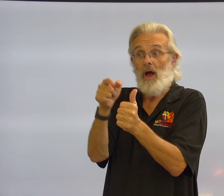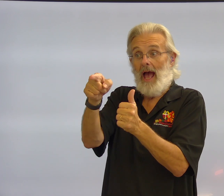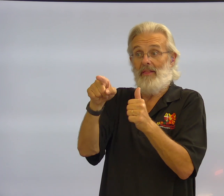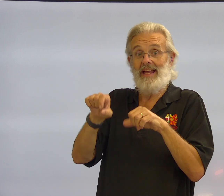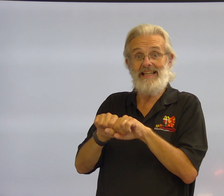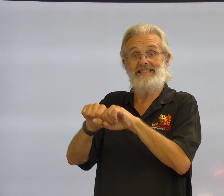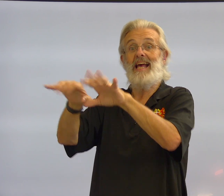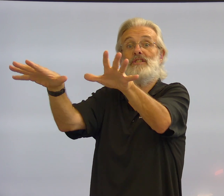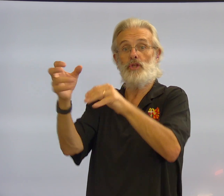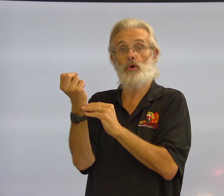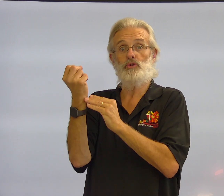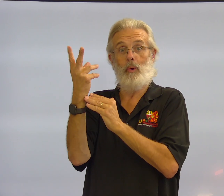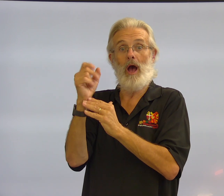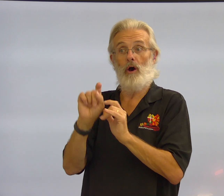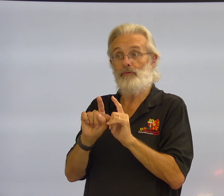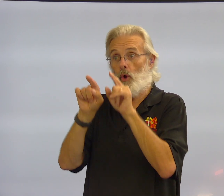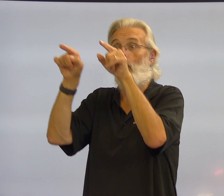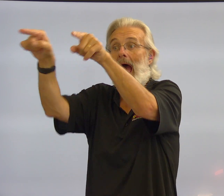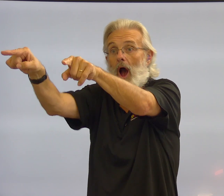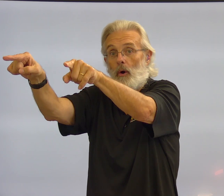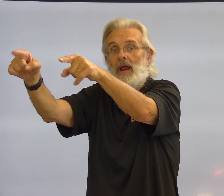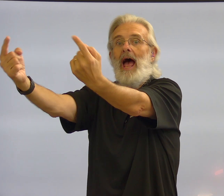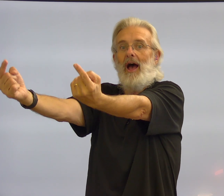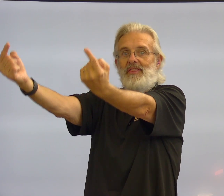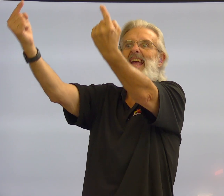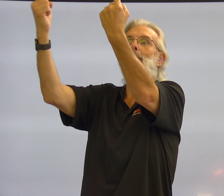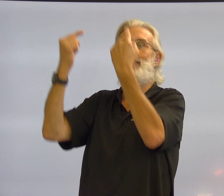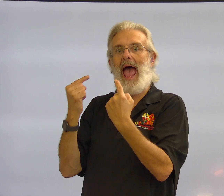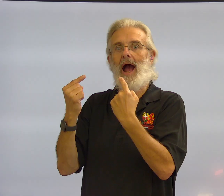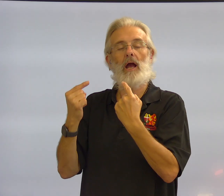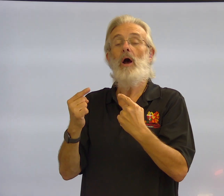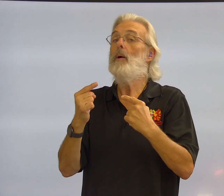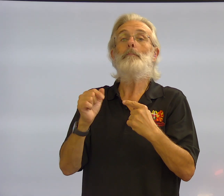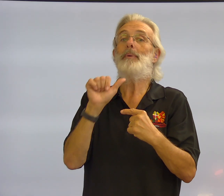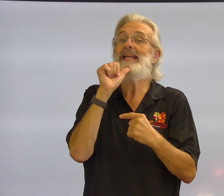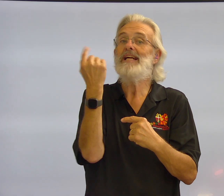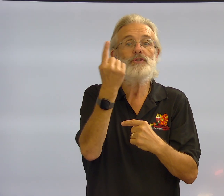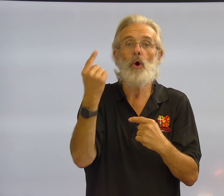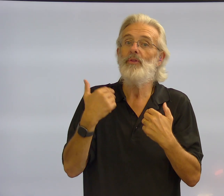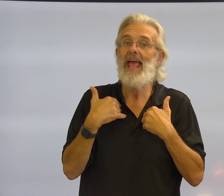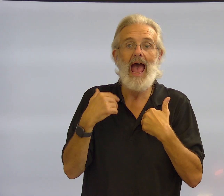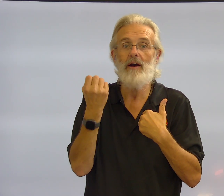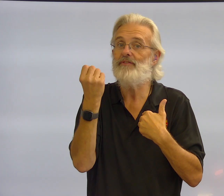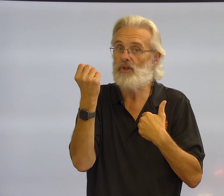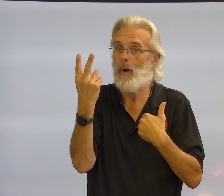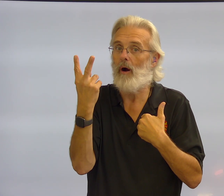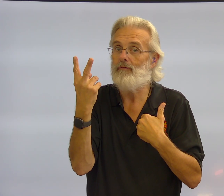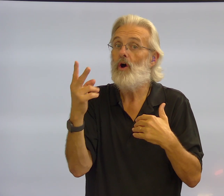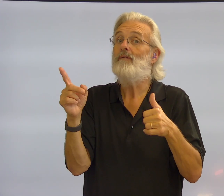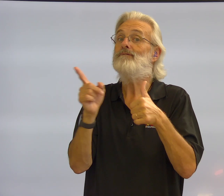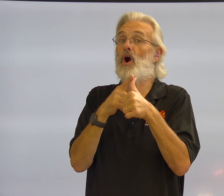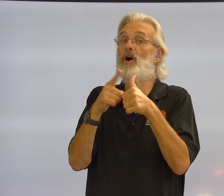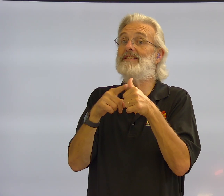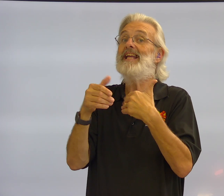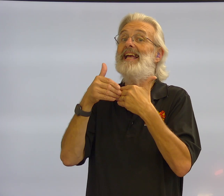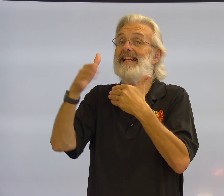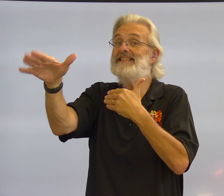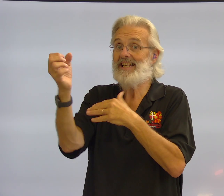And then he sends those 12 to go out and they come back. But he doesn't only have the 12. First, he sends out